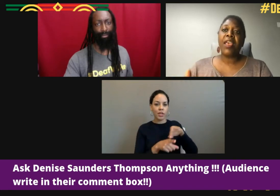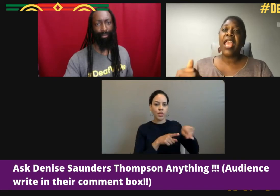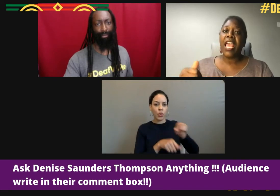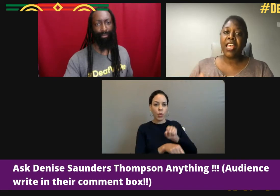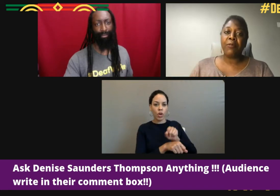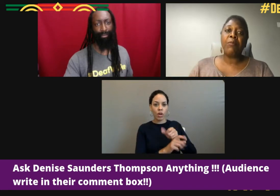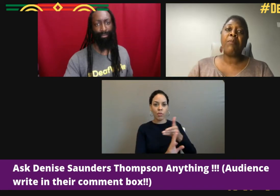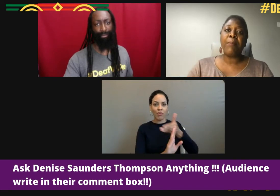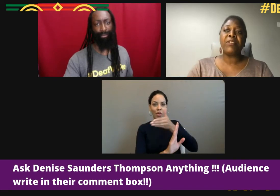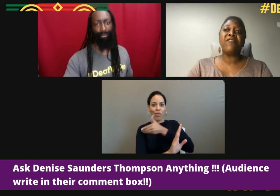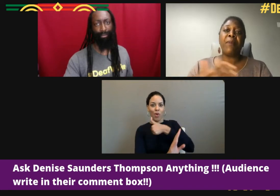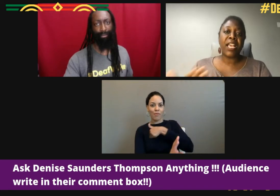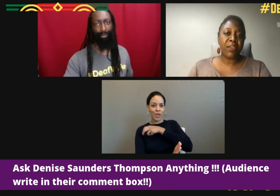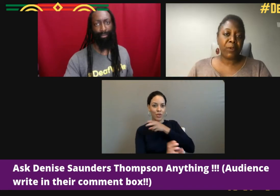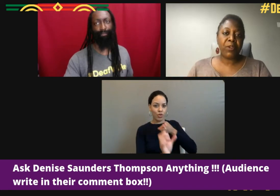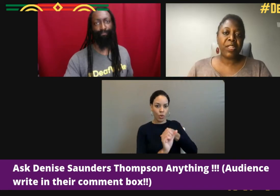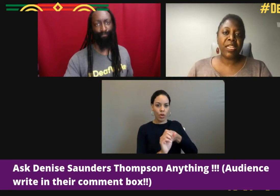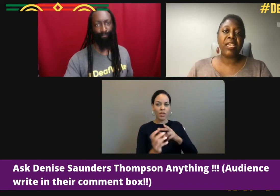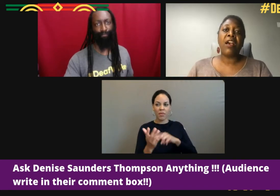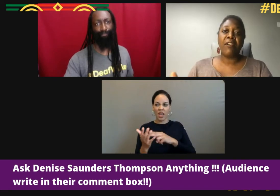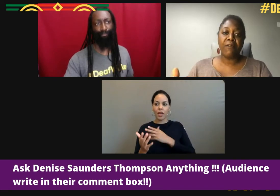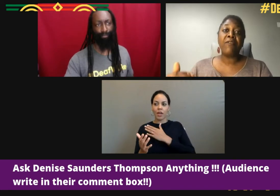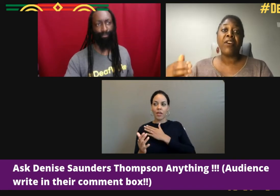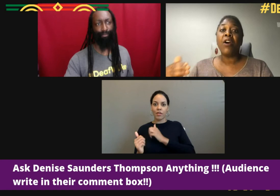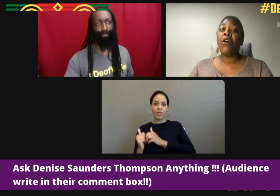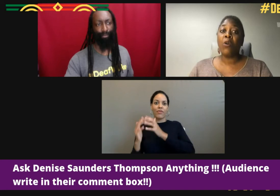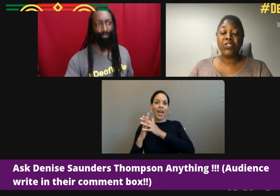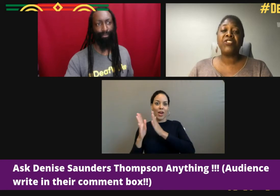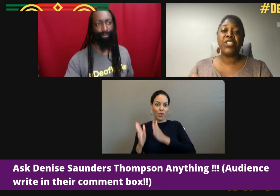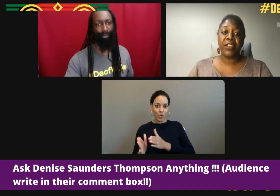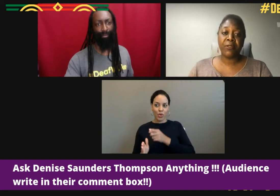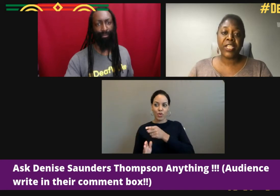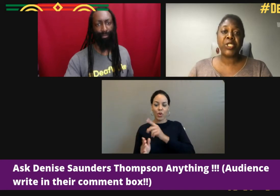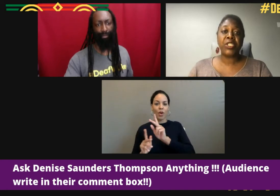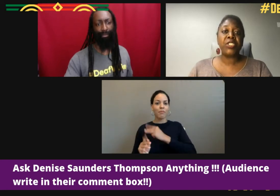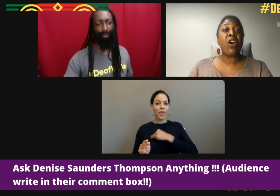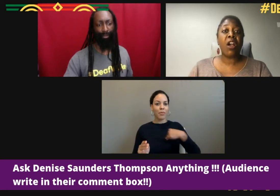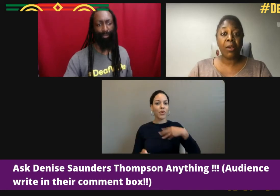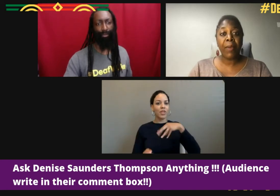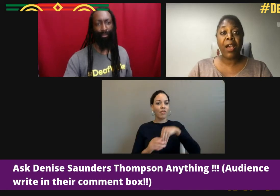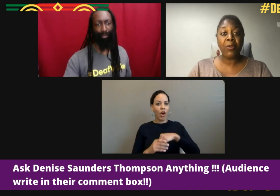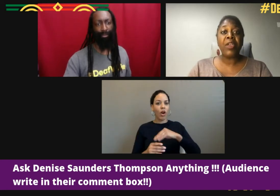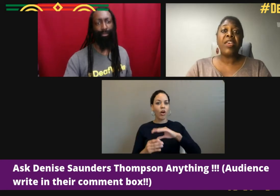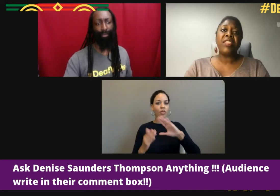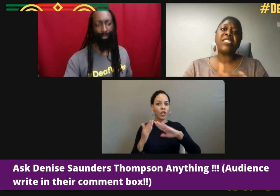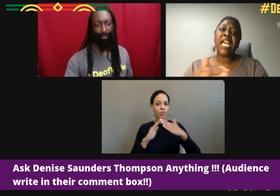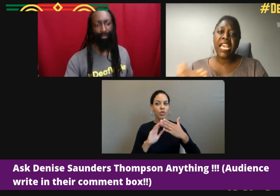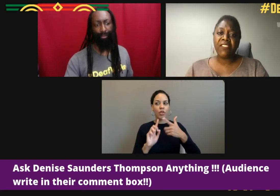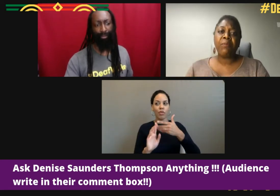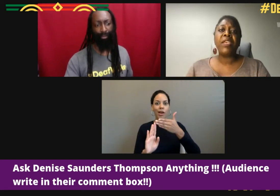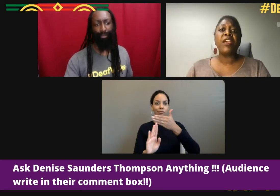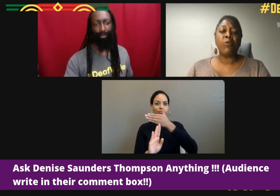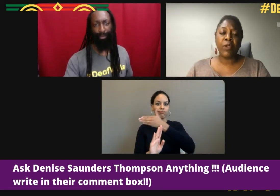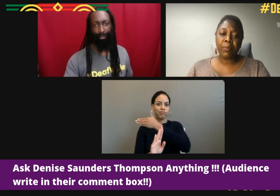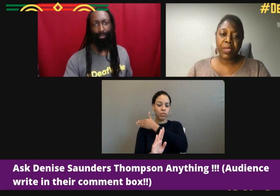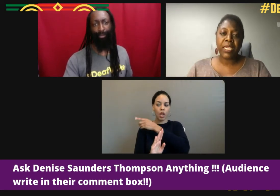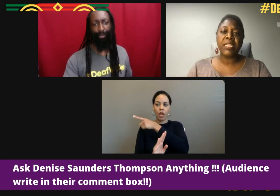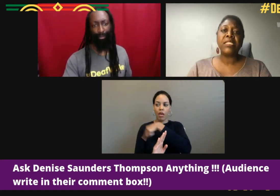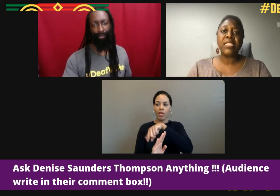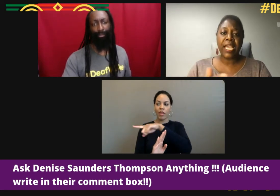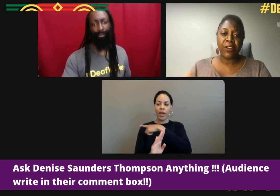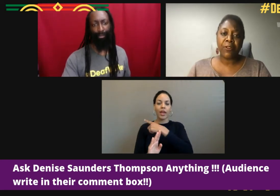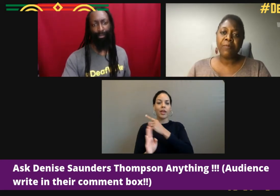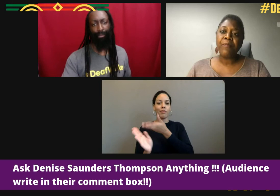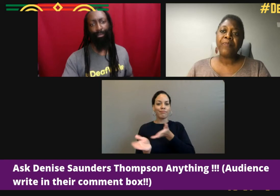founders and members of my community of the older generation talk about this kind of being a